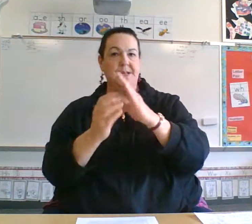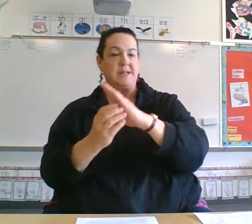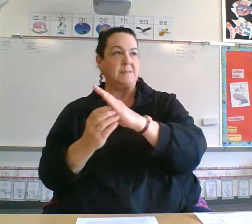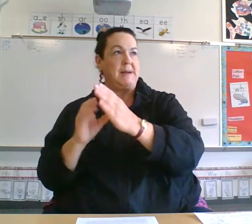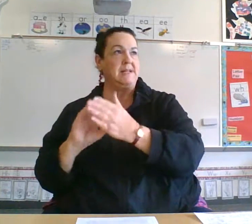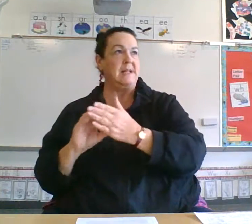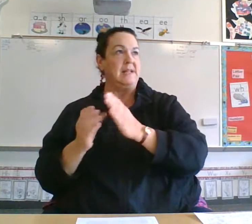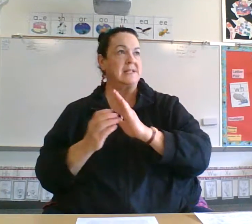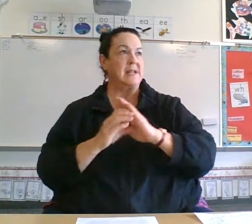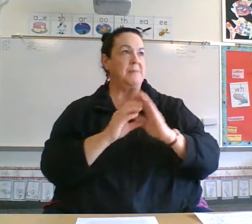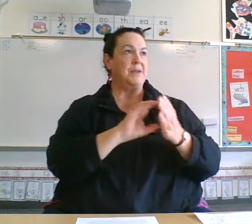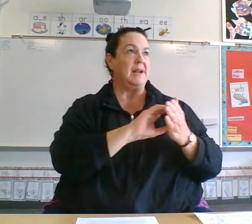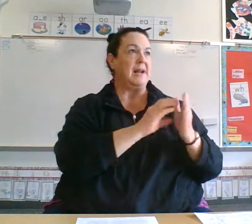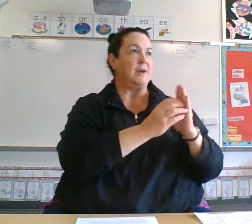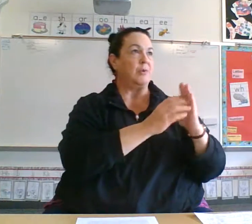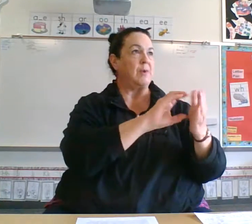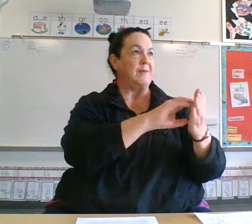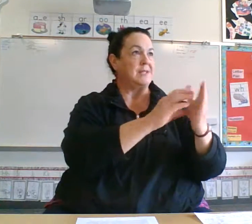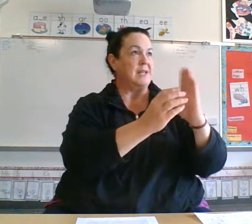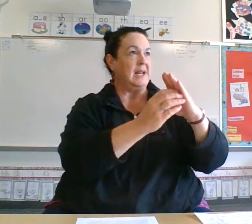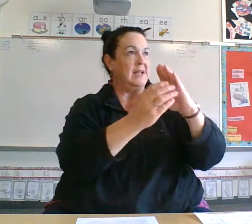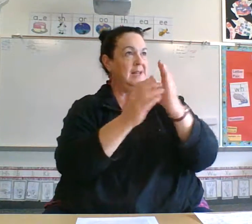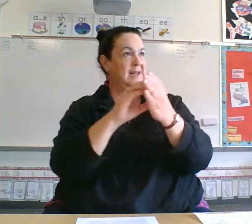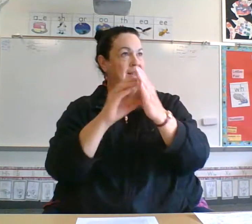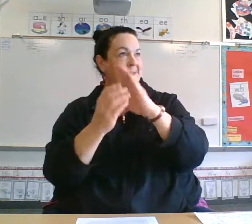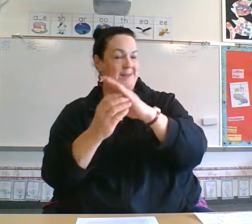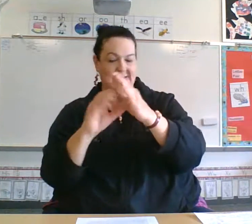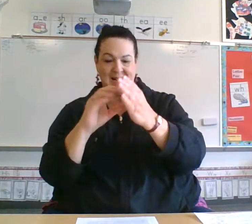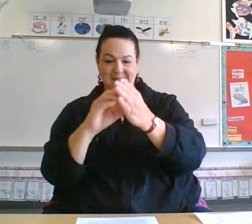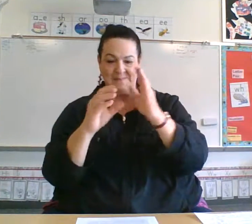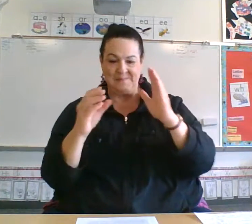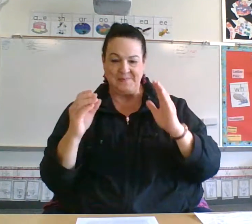does basically the same thing, kind of going around the city. Okay?